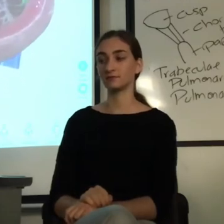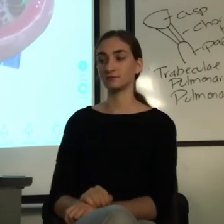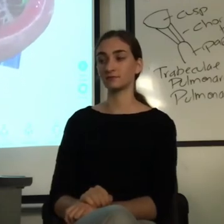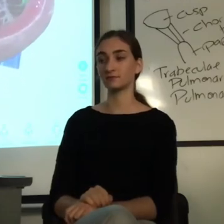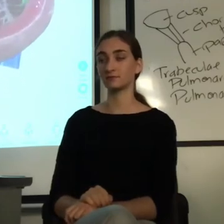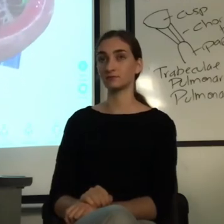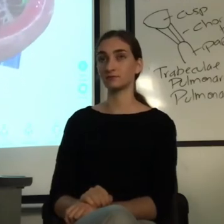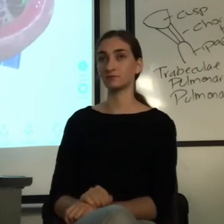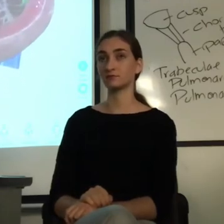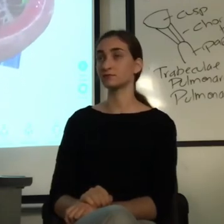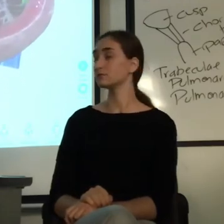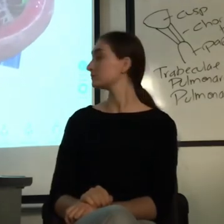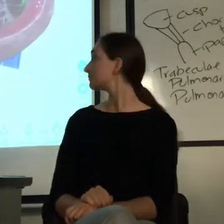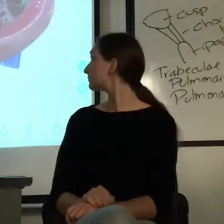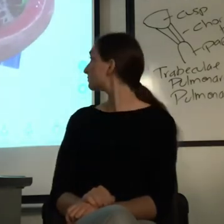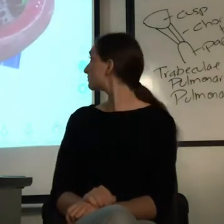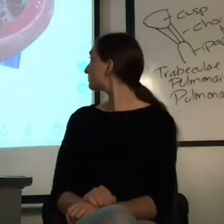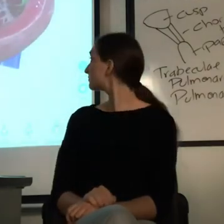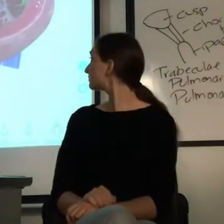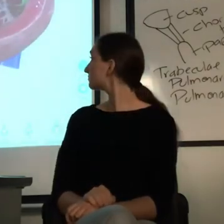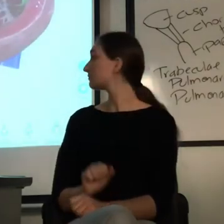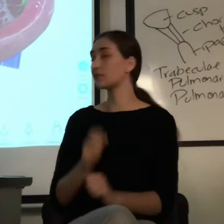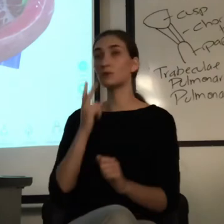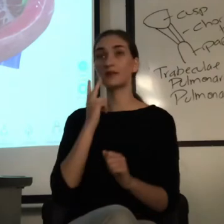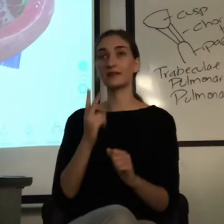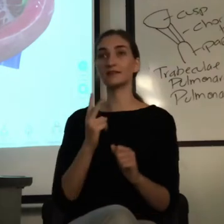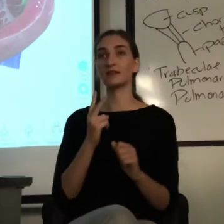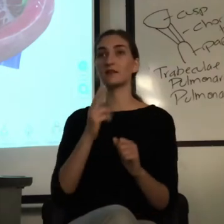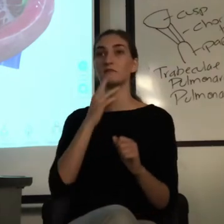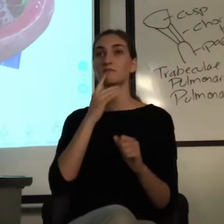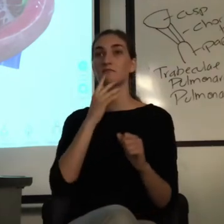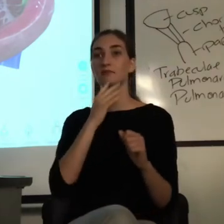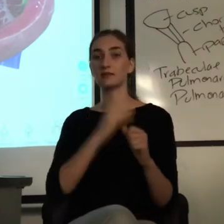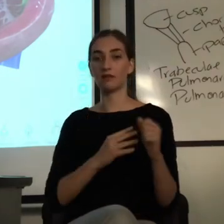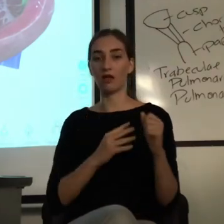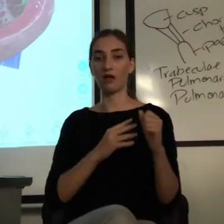That's kind of the view here. Blood flows in through the bicuspid valve.